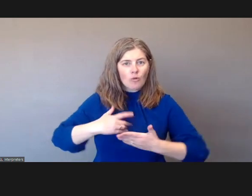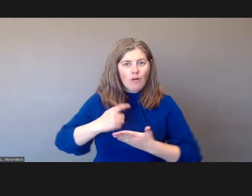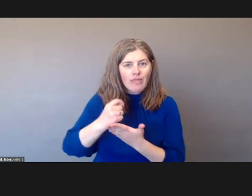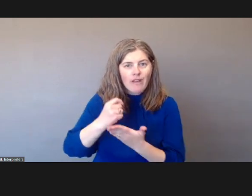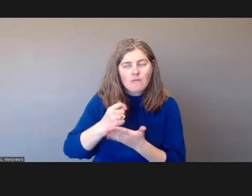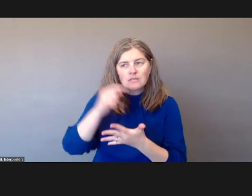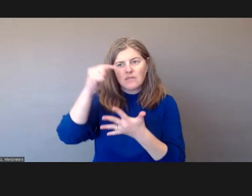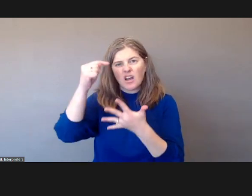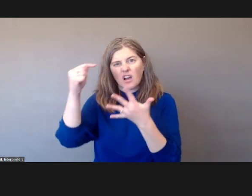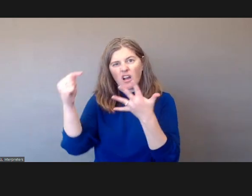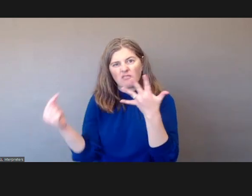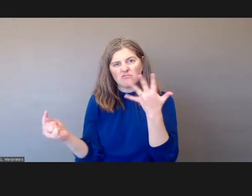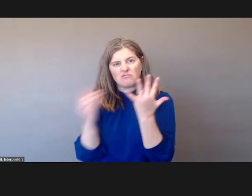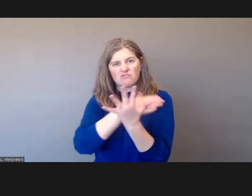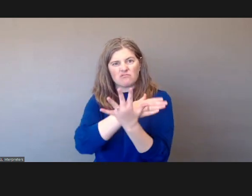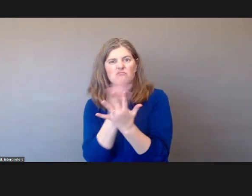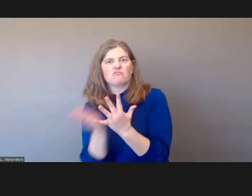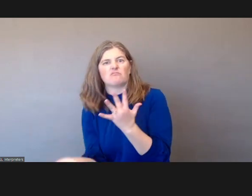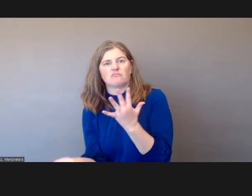lots of